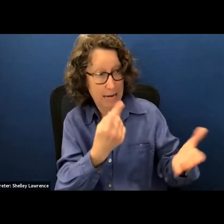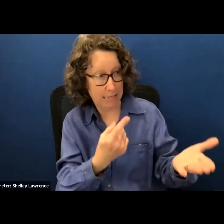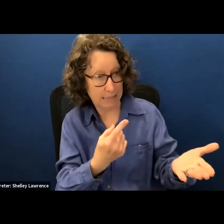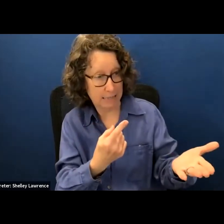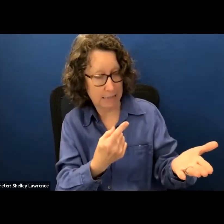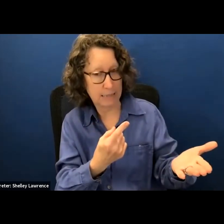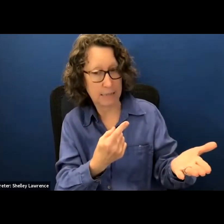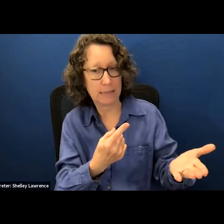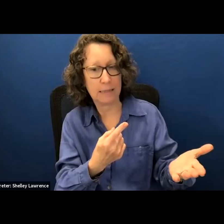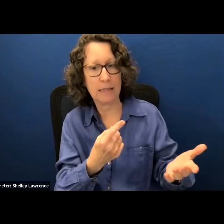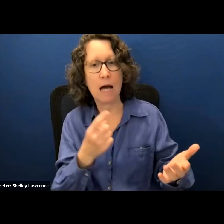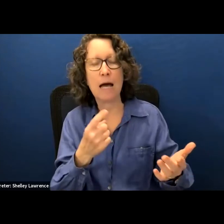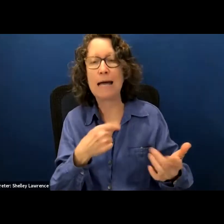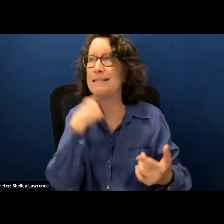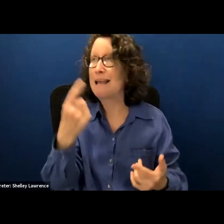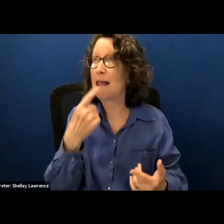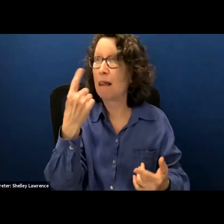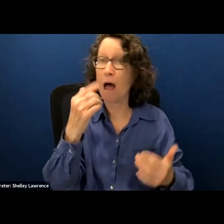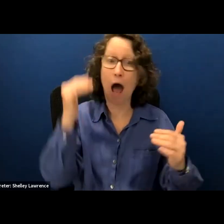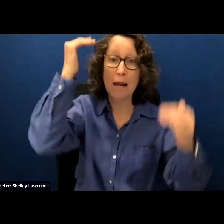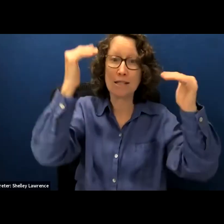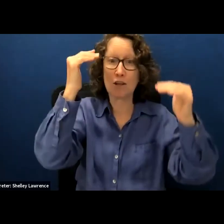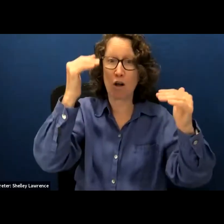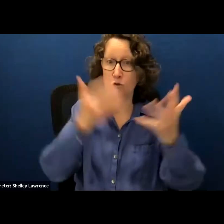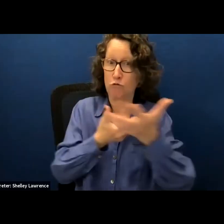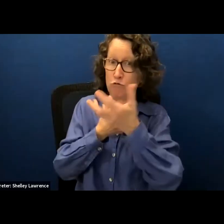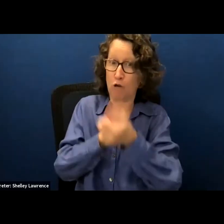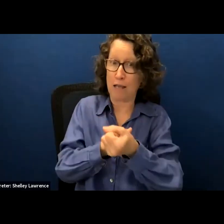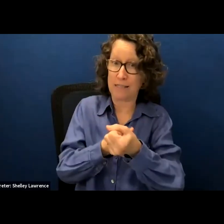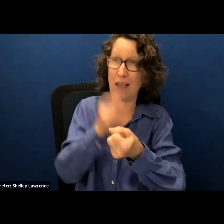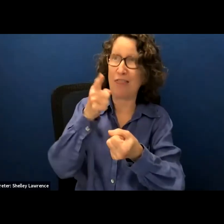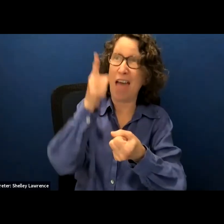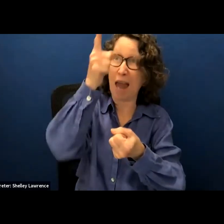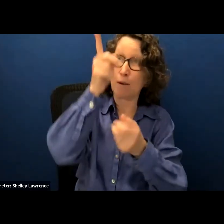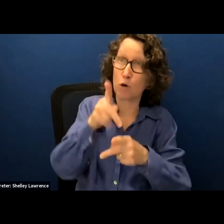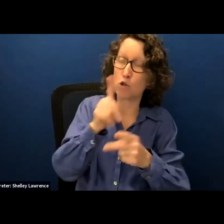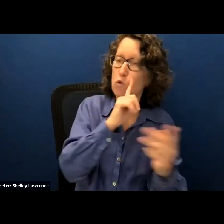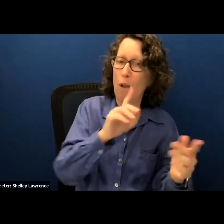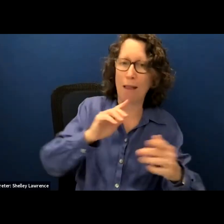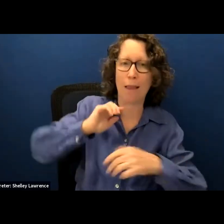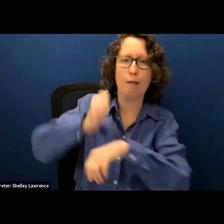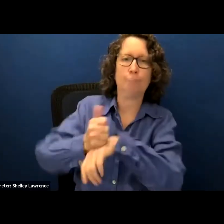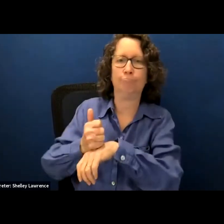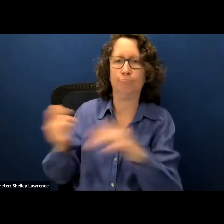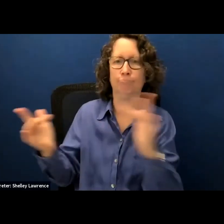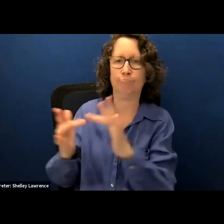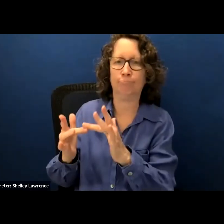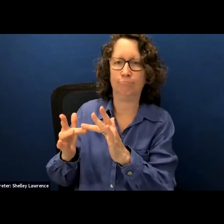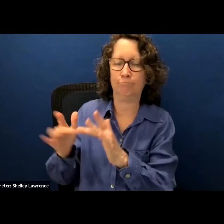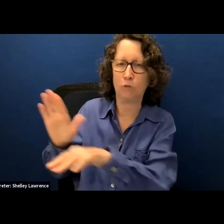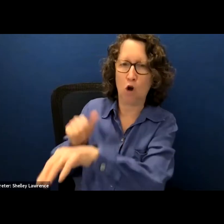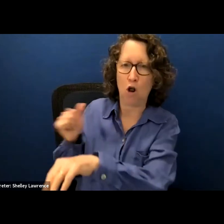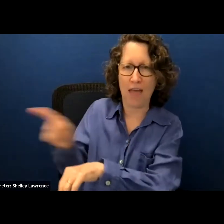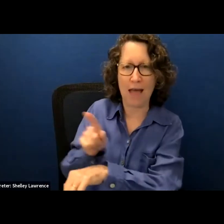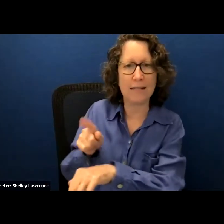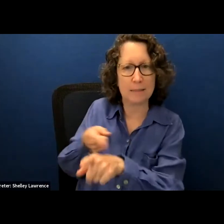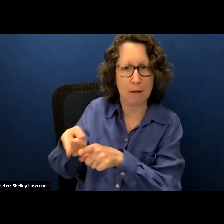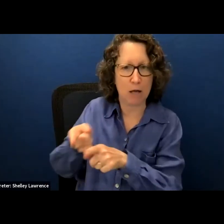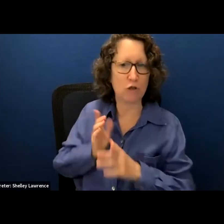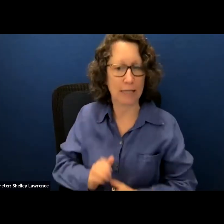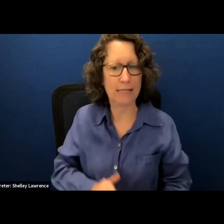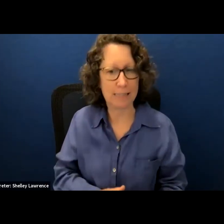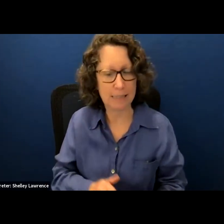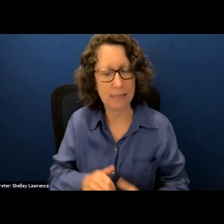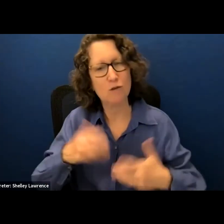tell a trusted adult what's going on, that trusted adult on campus will activate the crisis care specialists.